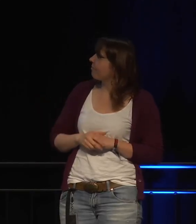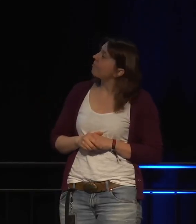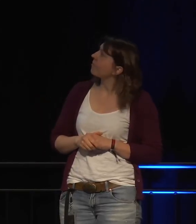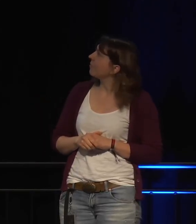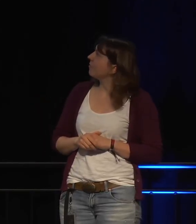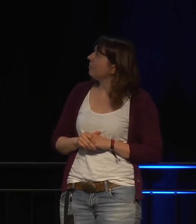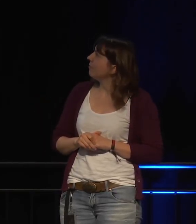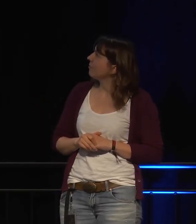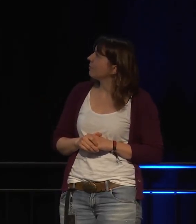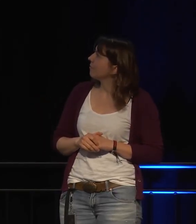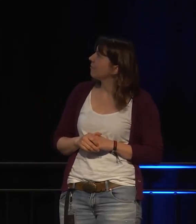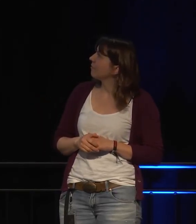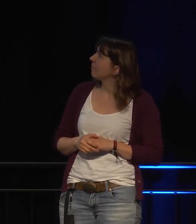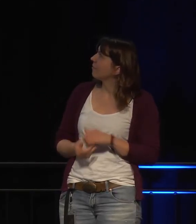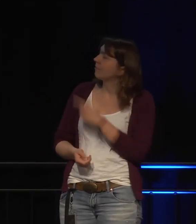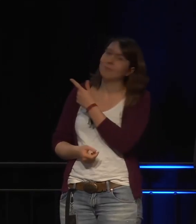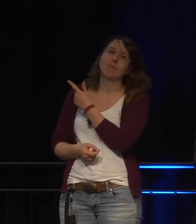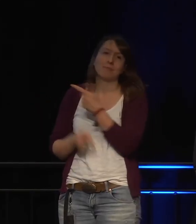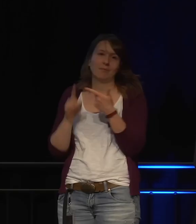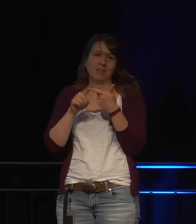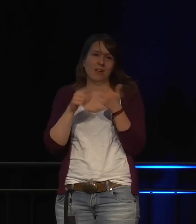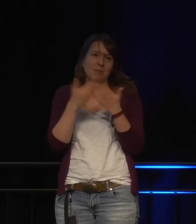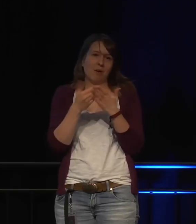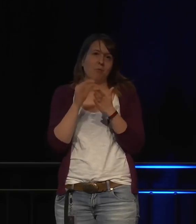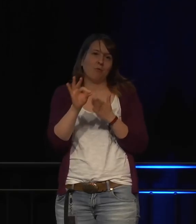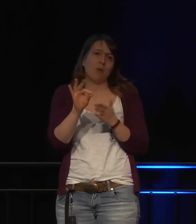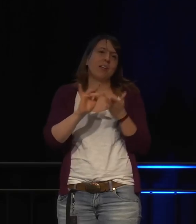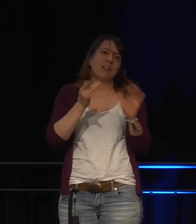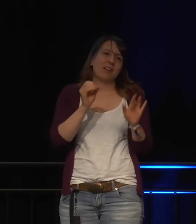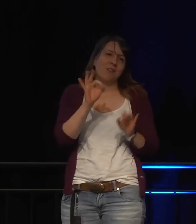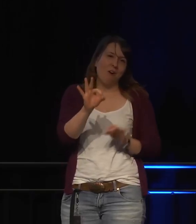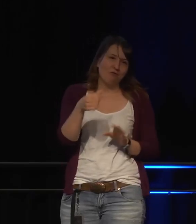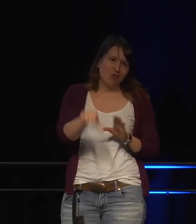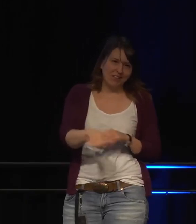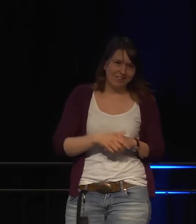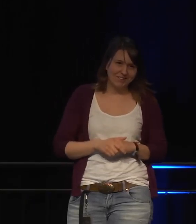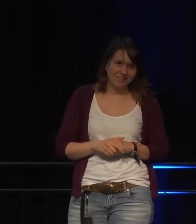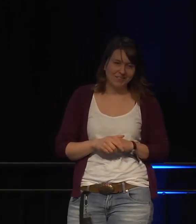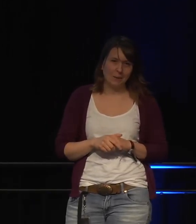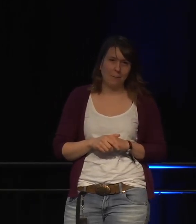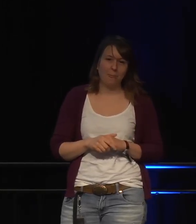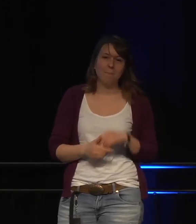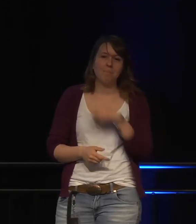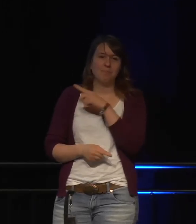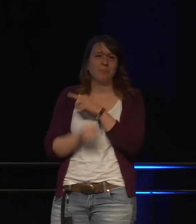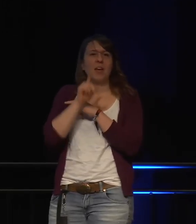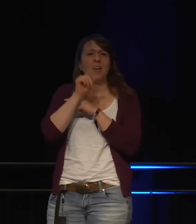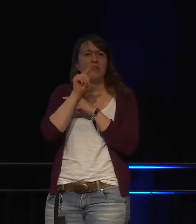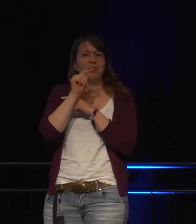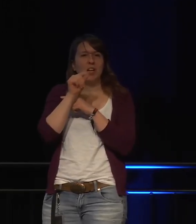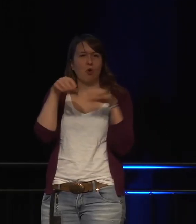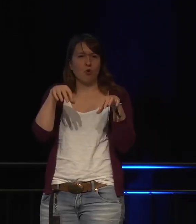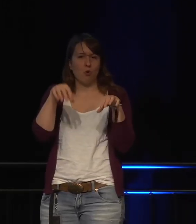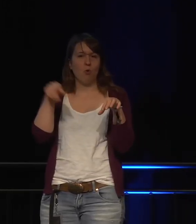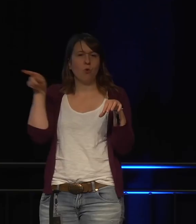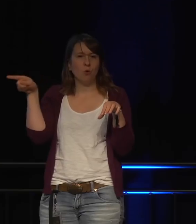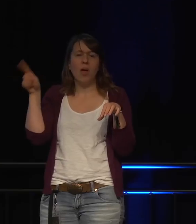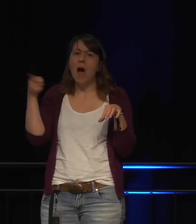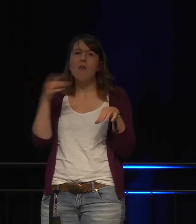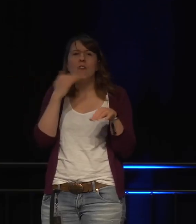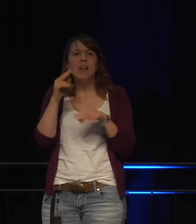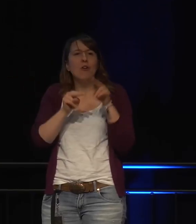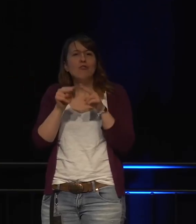But there's another internet of shit. It's a Twitter account that collects all these funny little